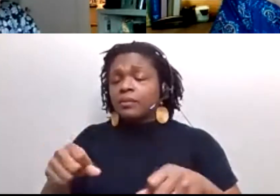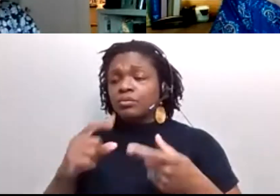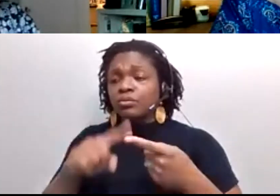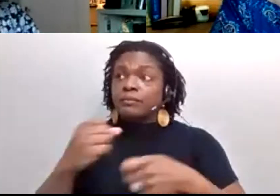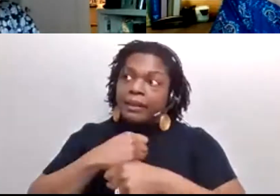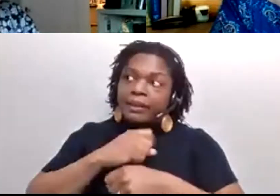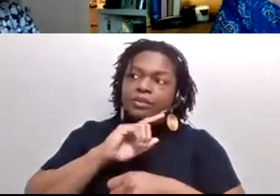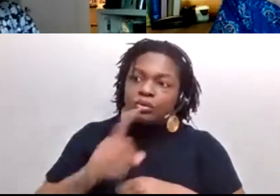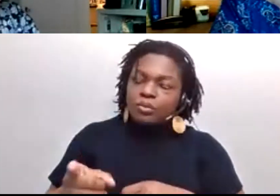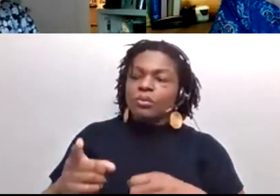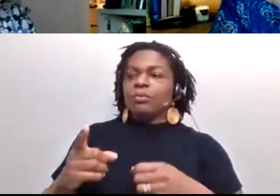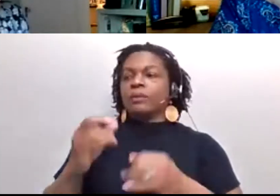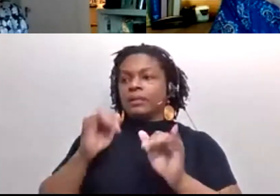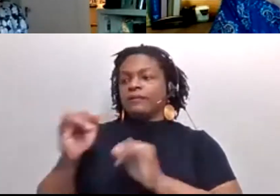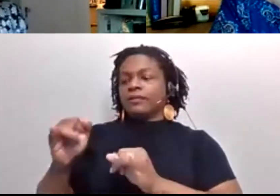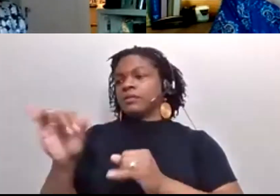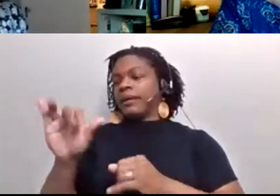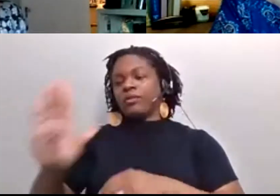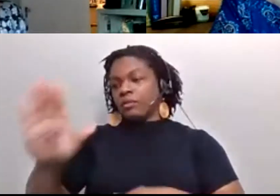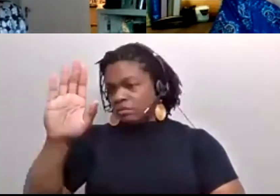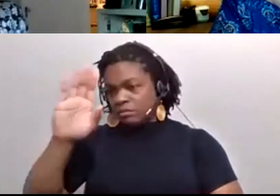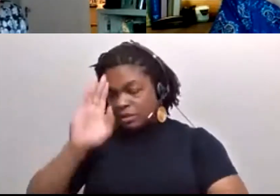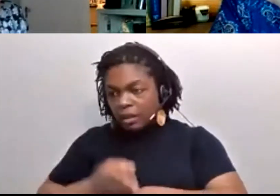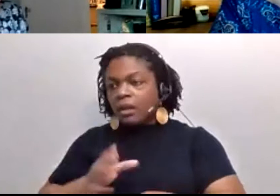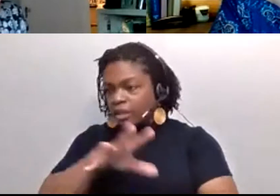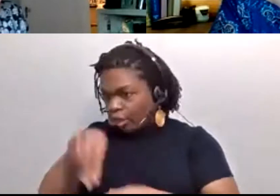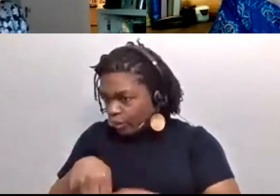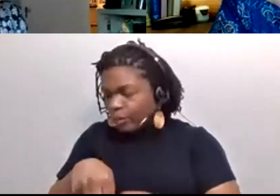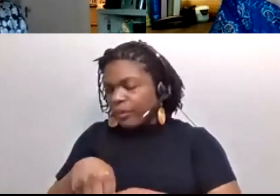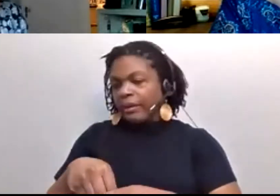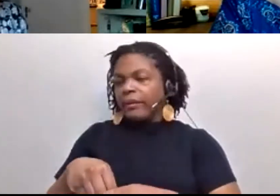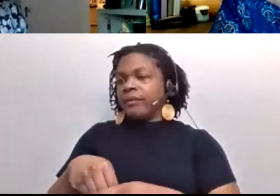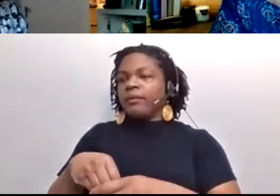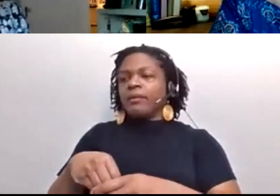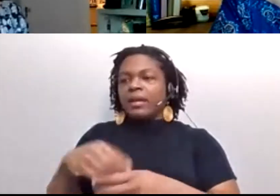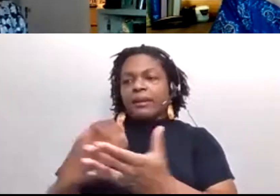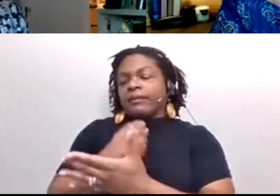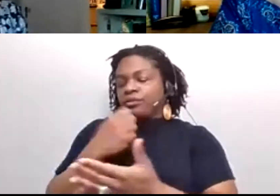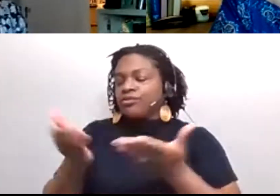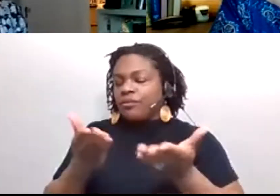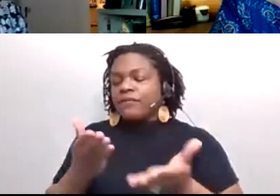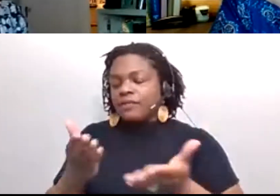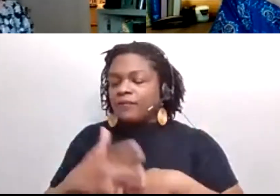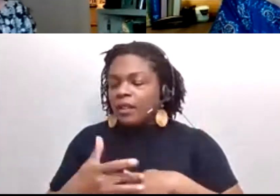that individuals like your son are included in these services.